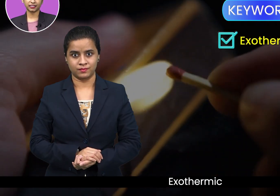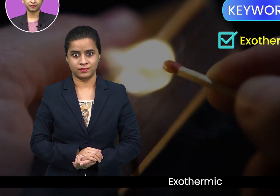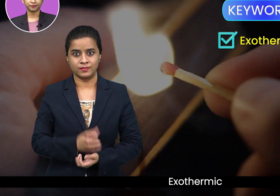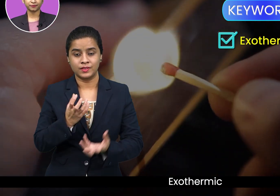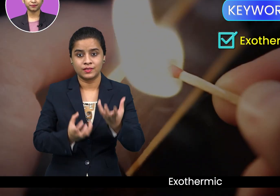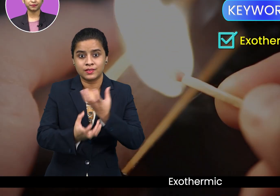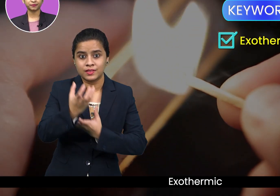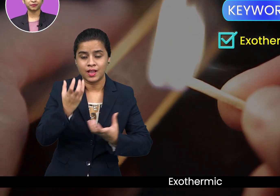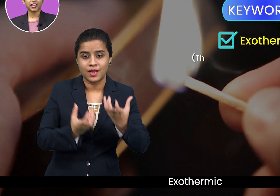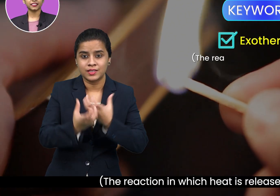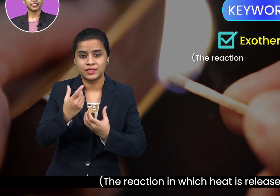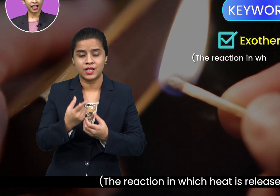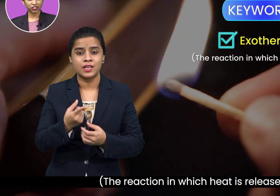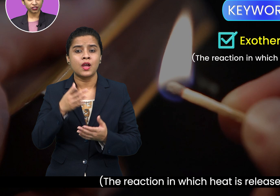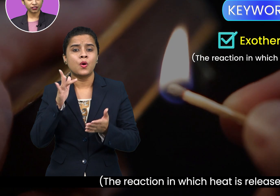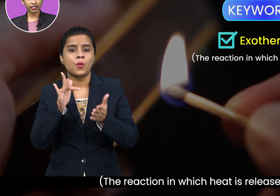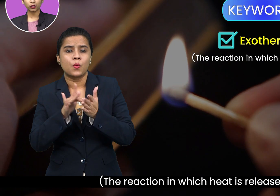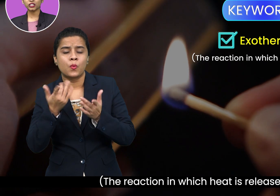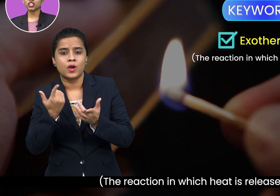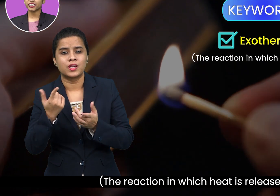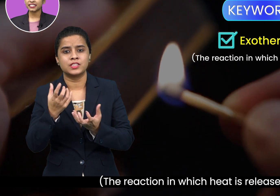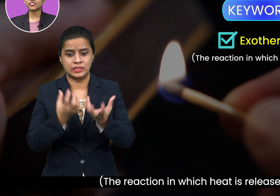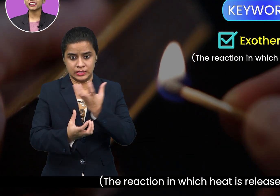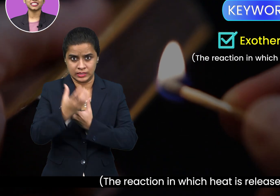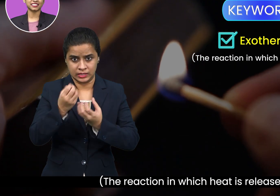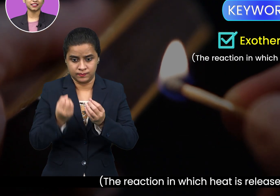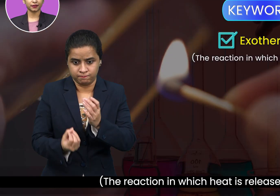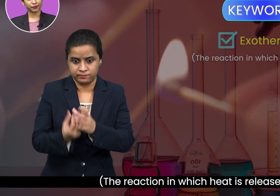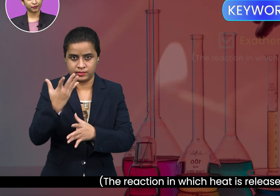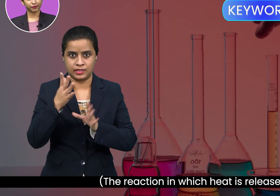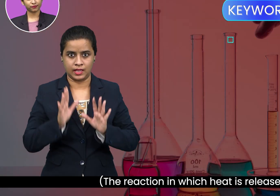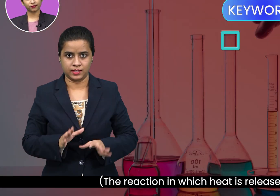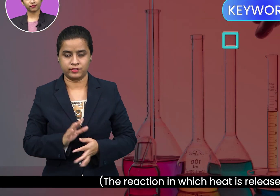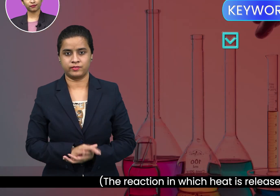Exothermic, the reaction in which heat is released.